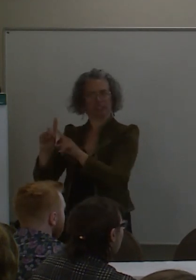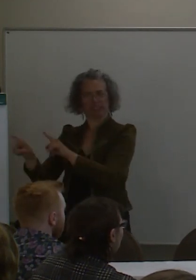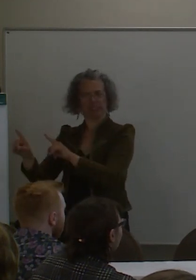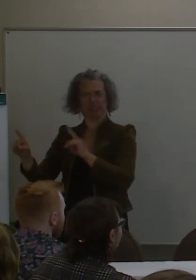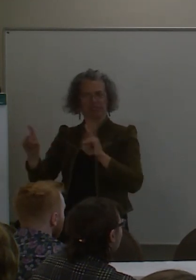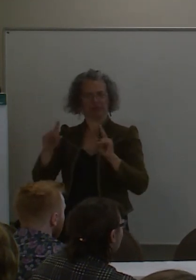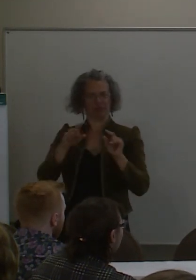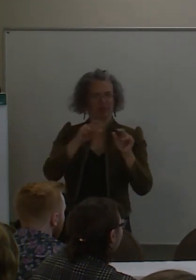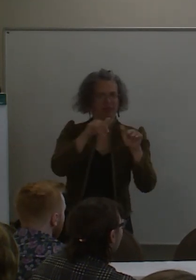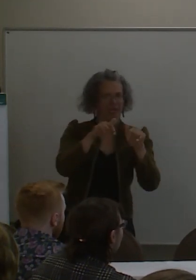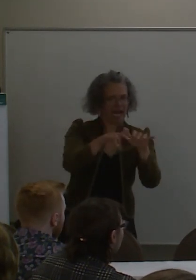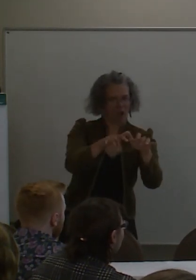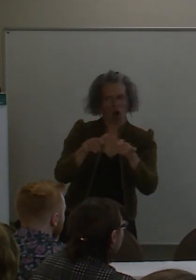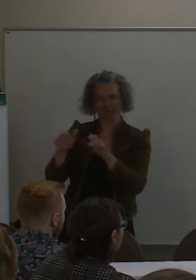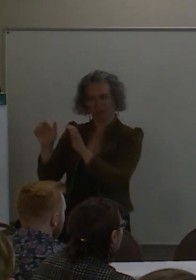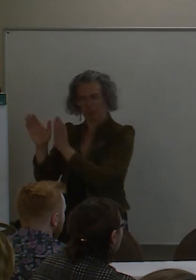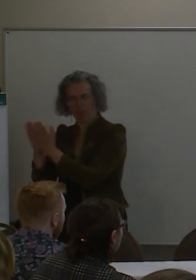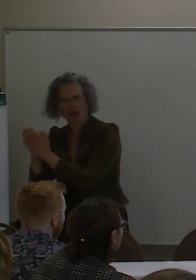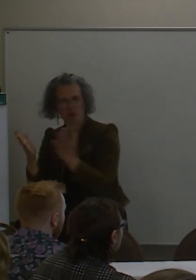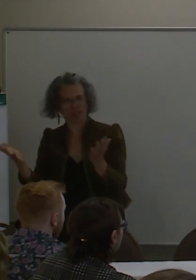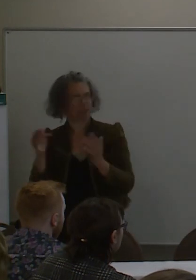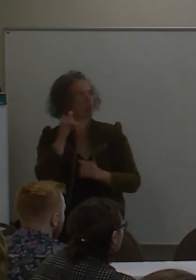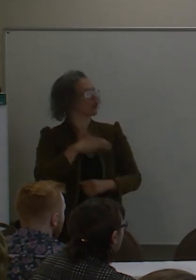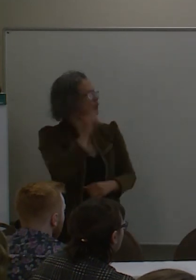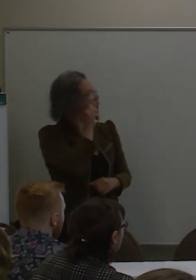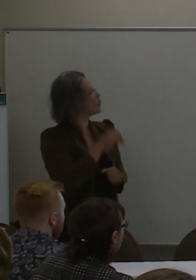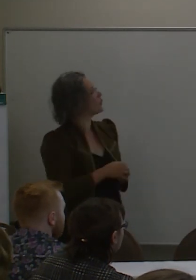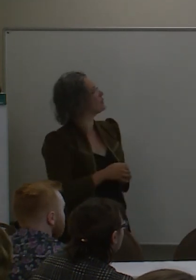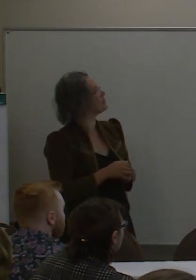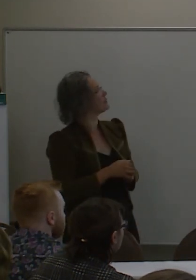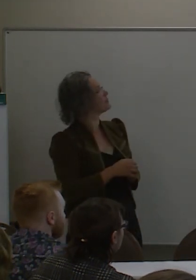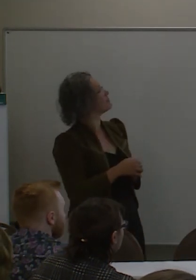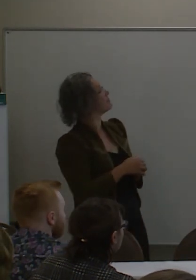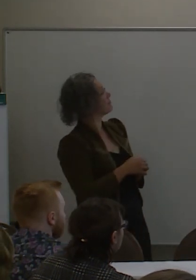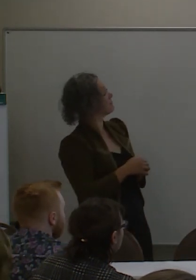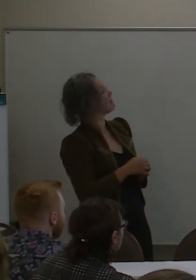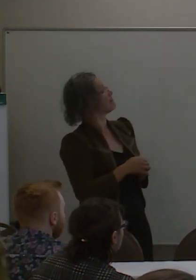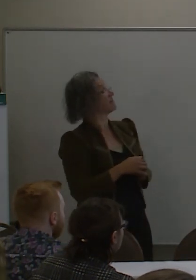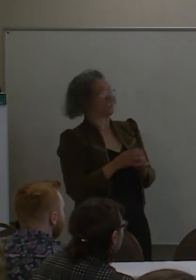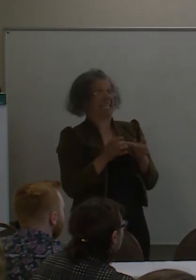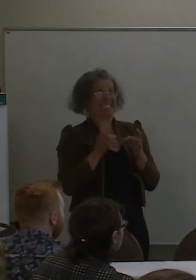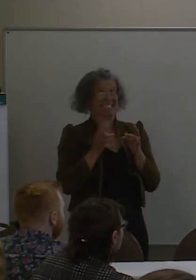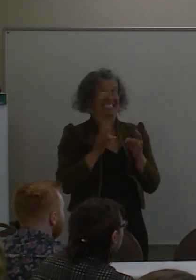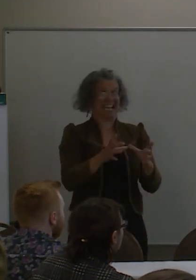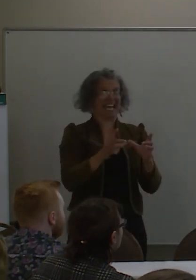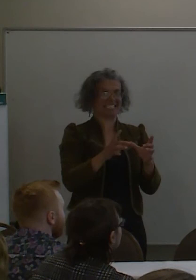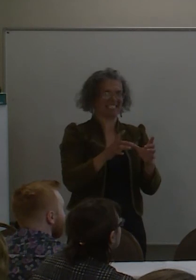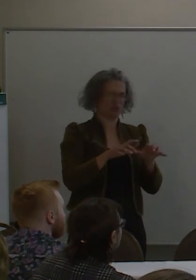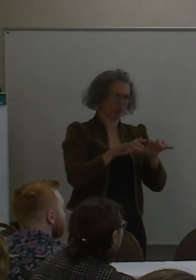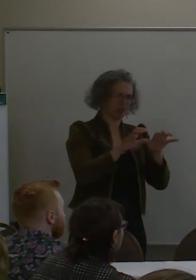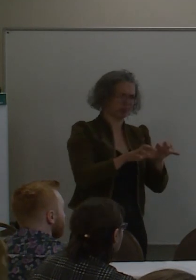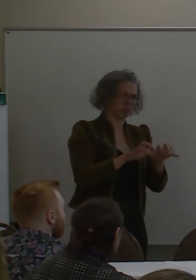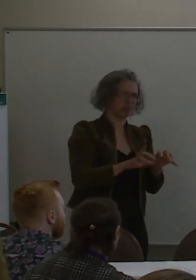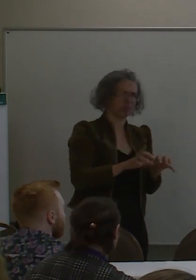keep. And then this is starting to form the beginnings of a policy best practices